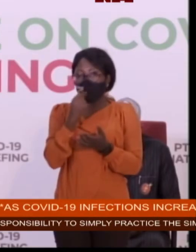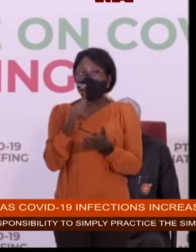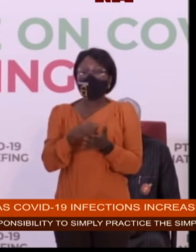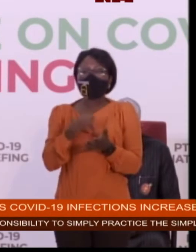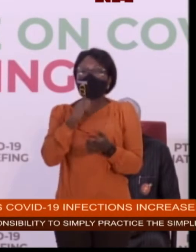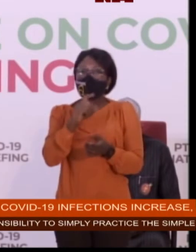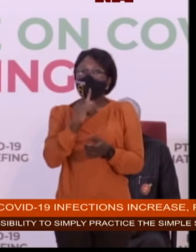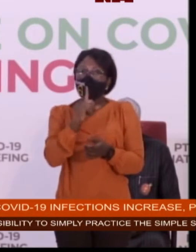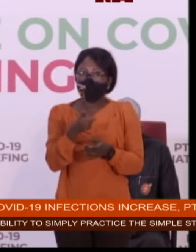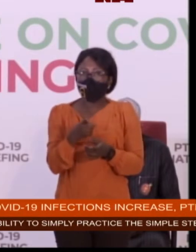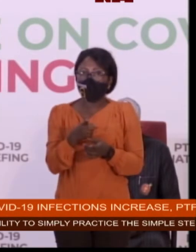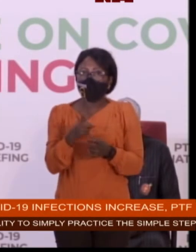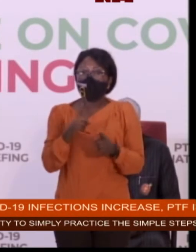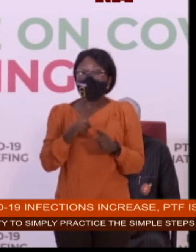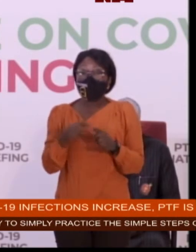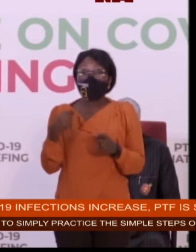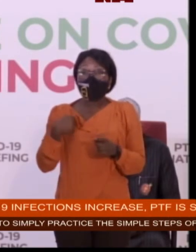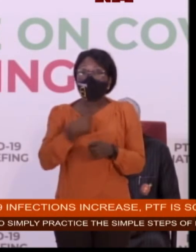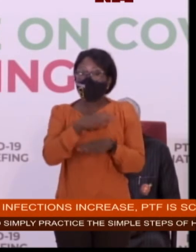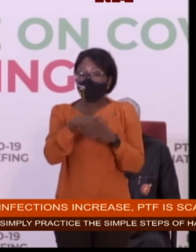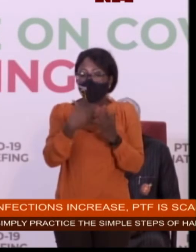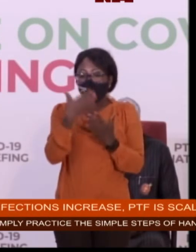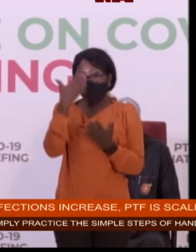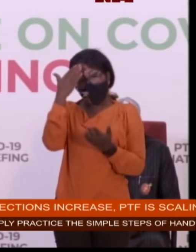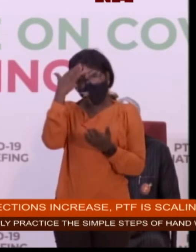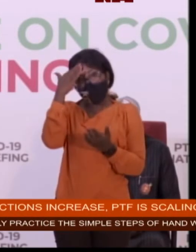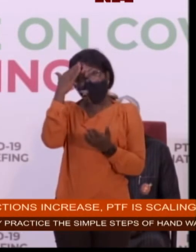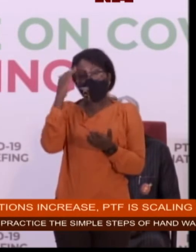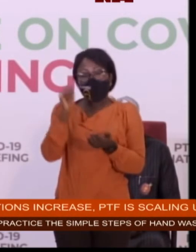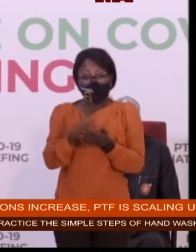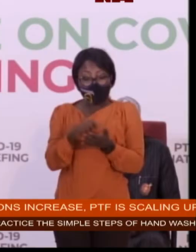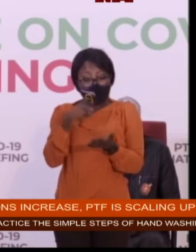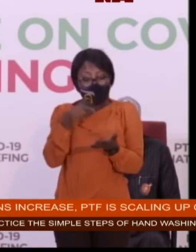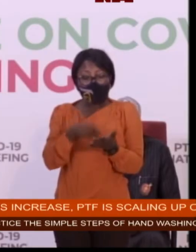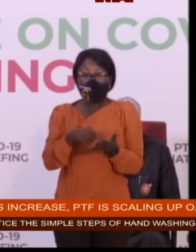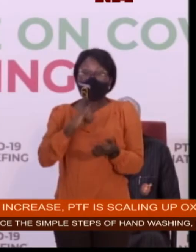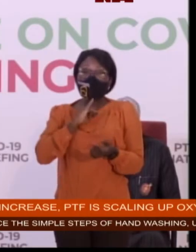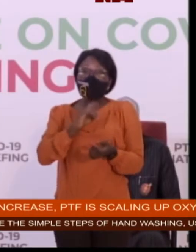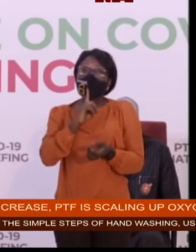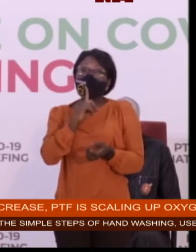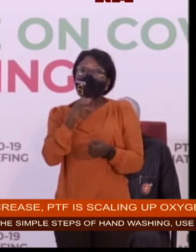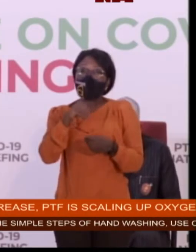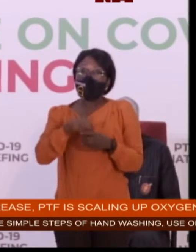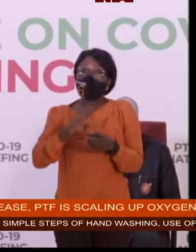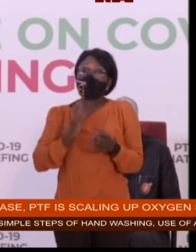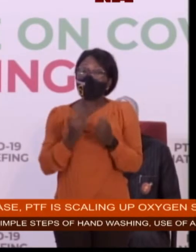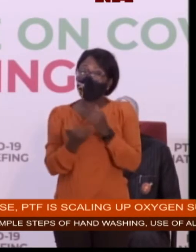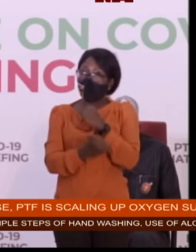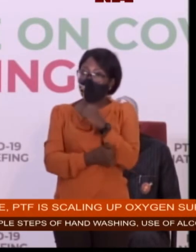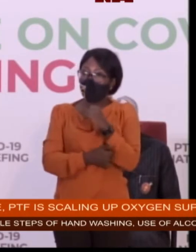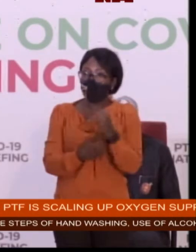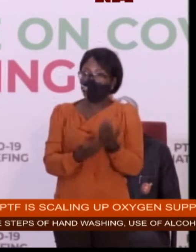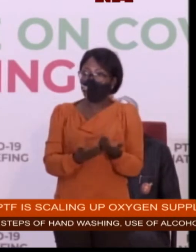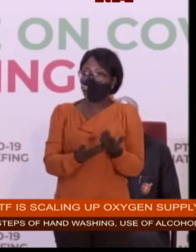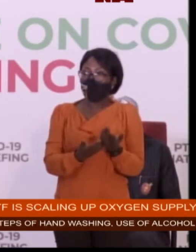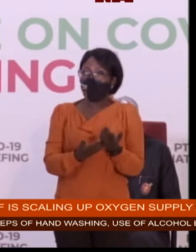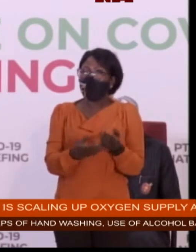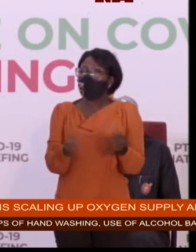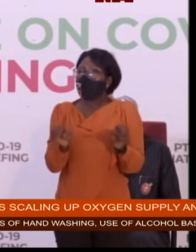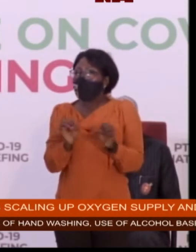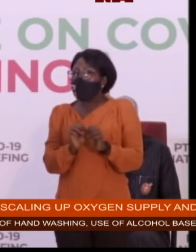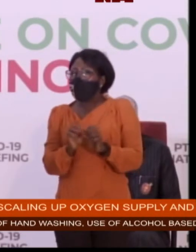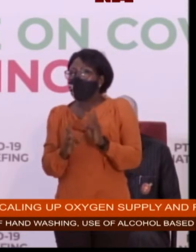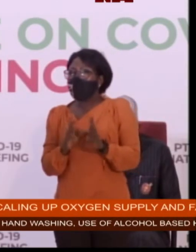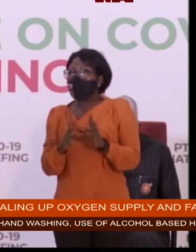wajen bin dokokin su kansu sannan kuma su yi kokari su taimaka ma na ƙasa da sauran mutane na sama din ma